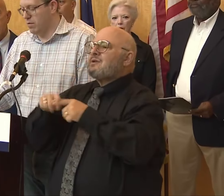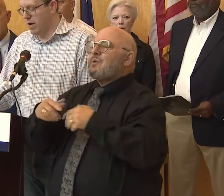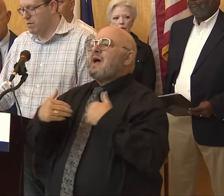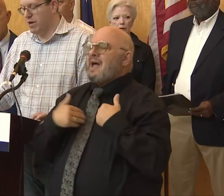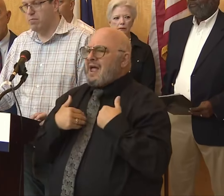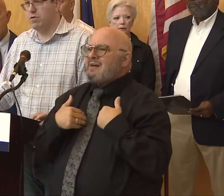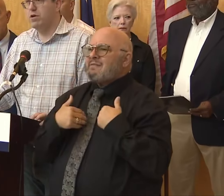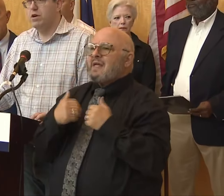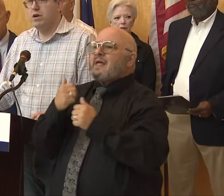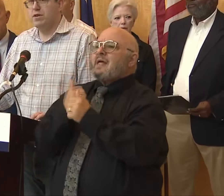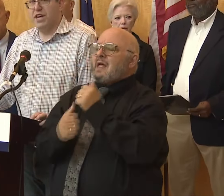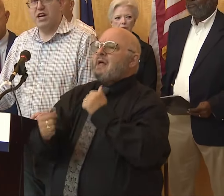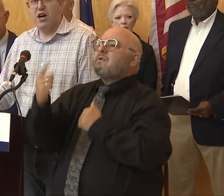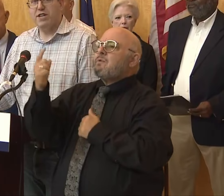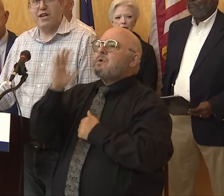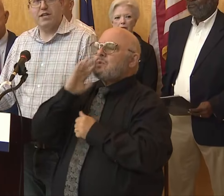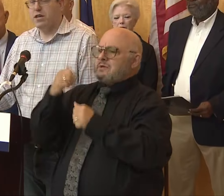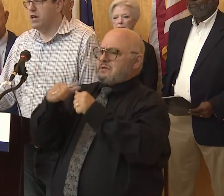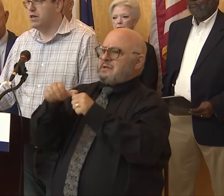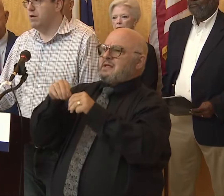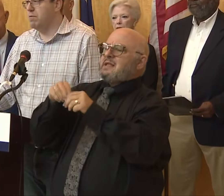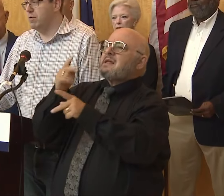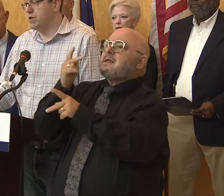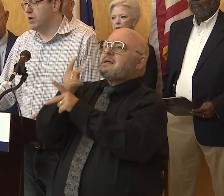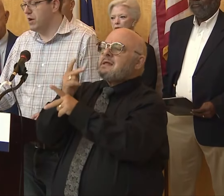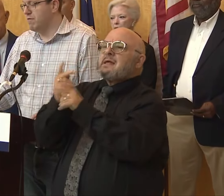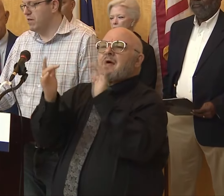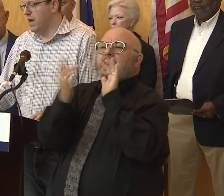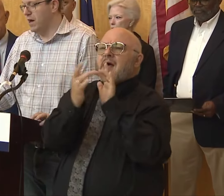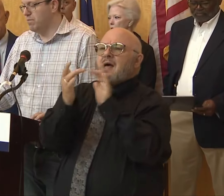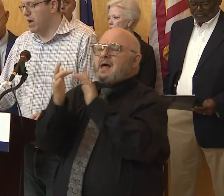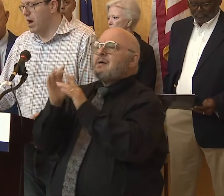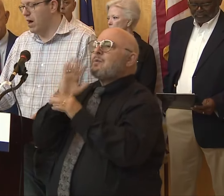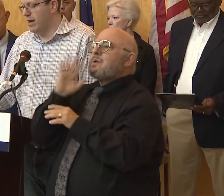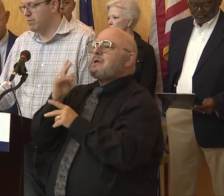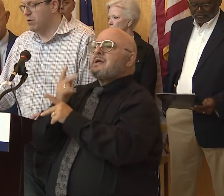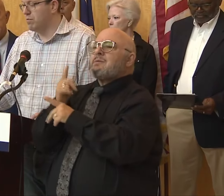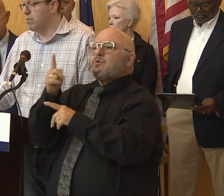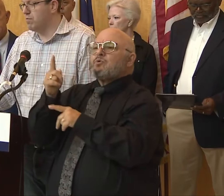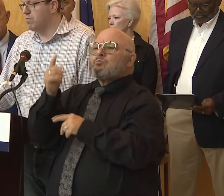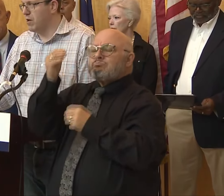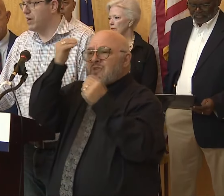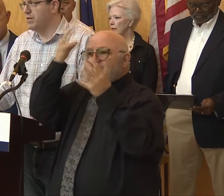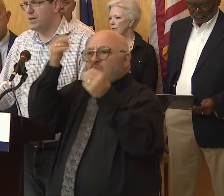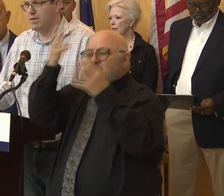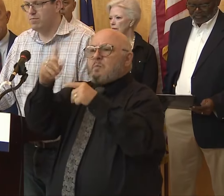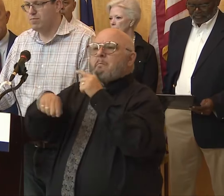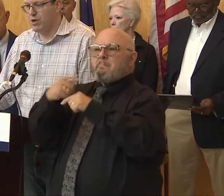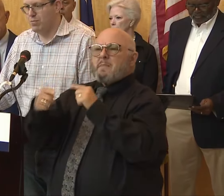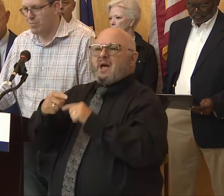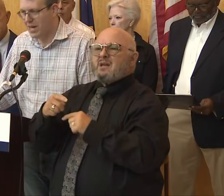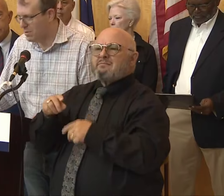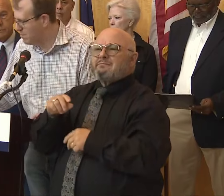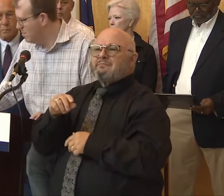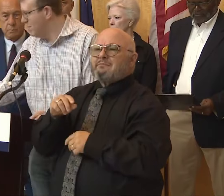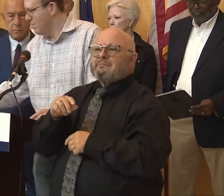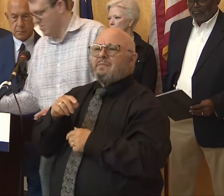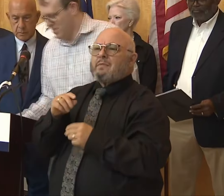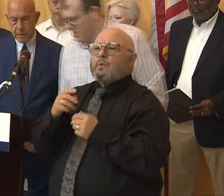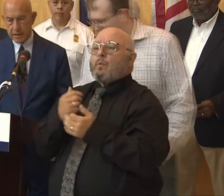know, everybody will stay in contact and keep you posted on everything as we go through hurricane season. So thank